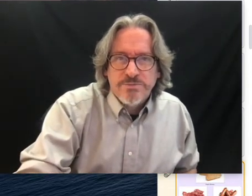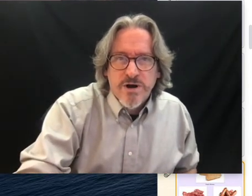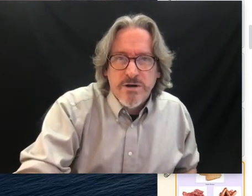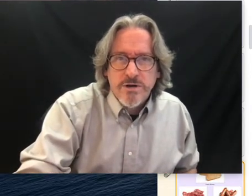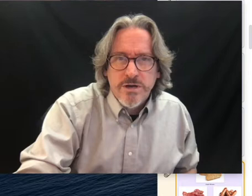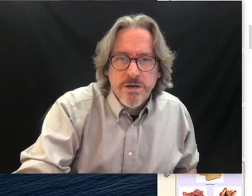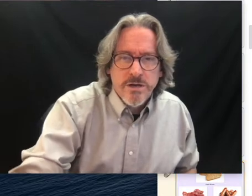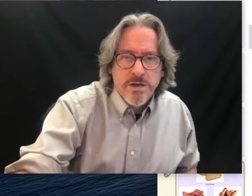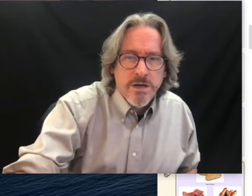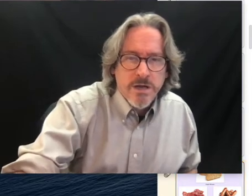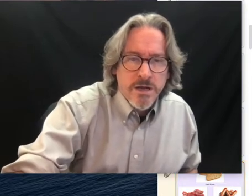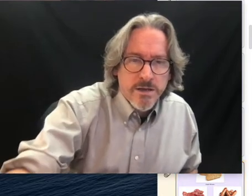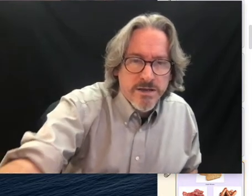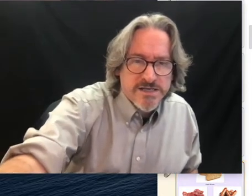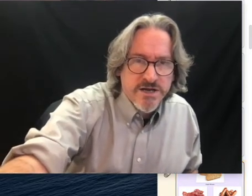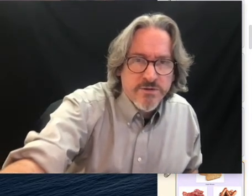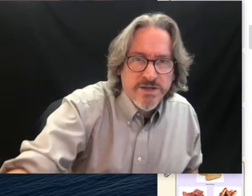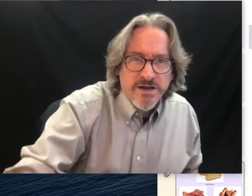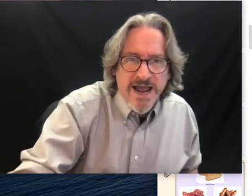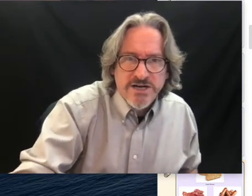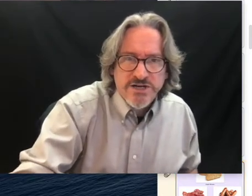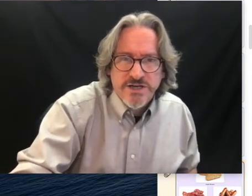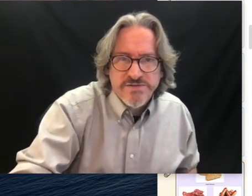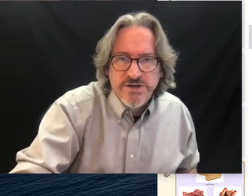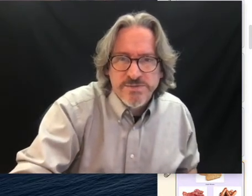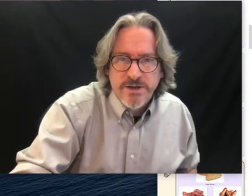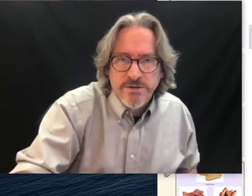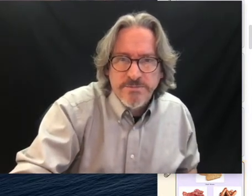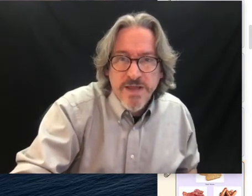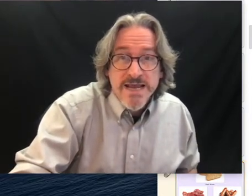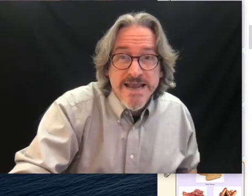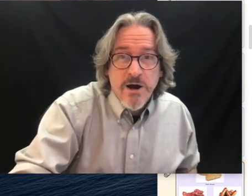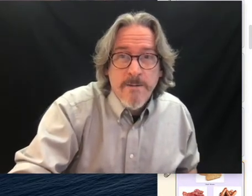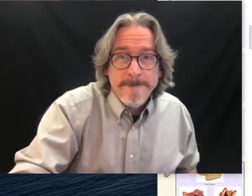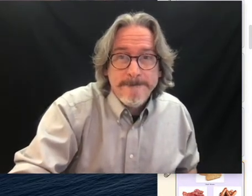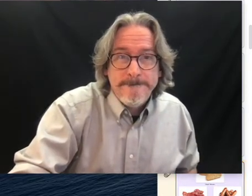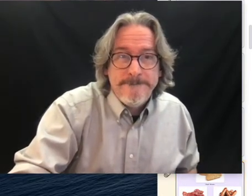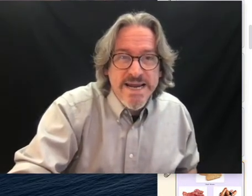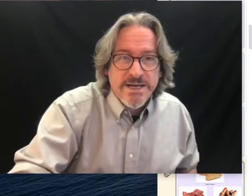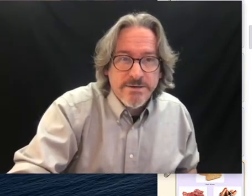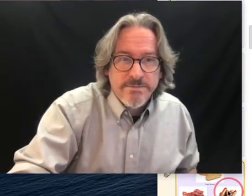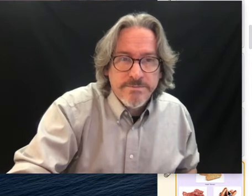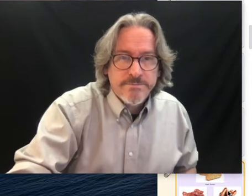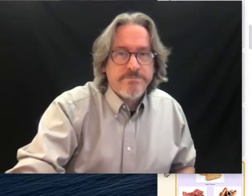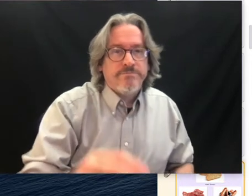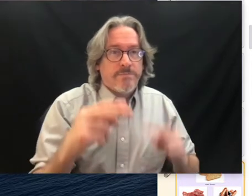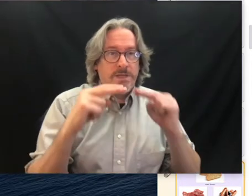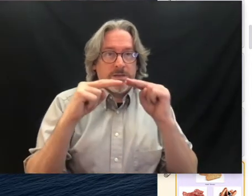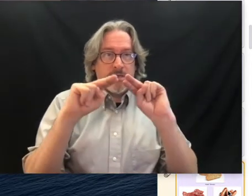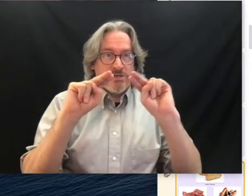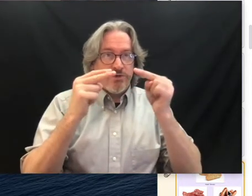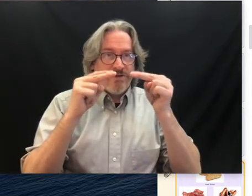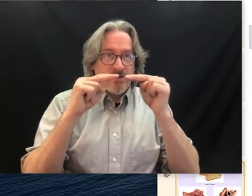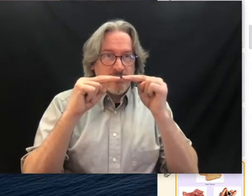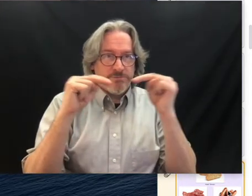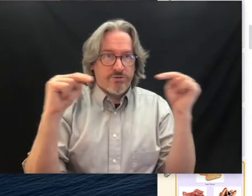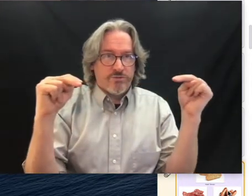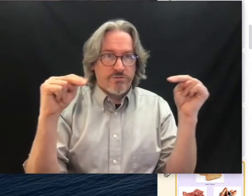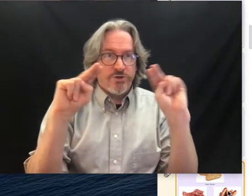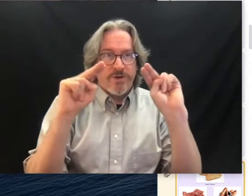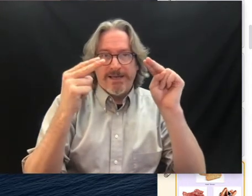Hash brown. That's another one that hash gets fingerspelled. Now, bacon, two